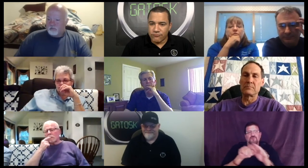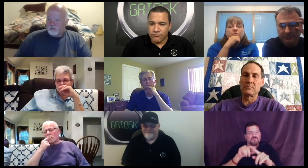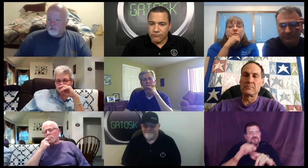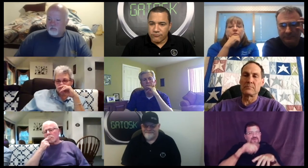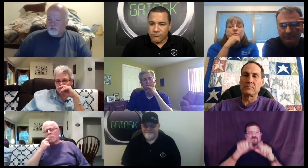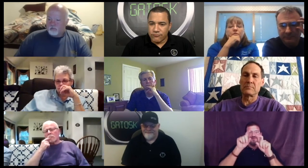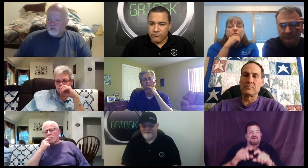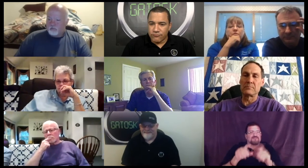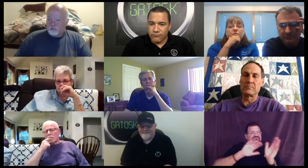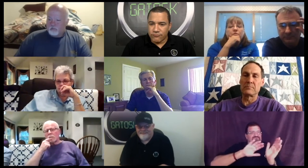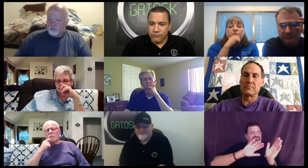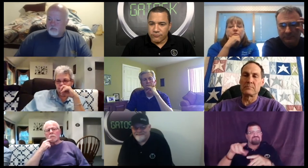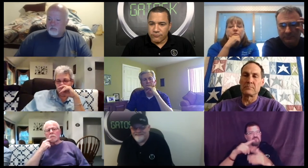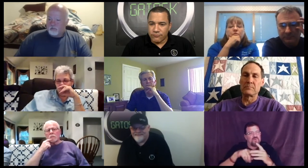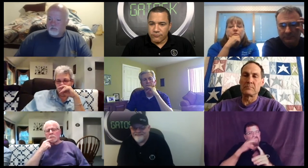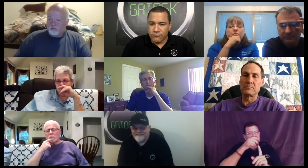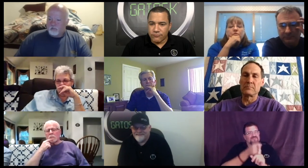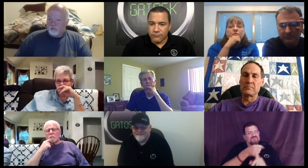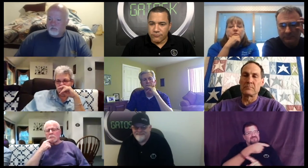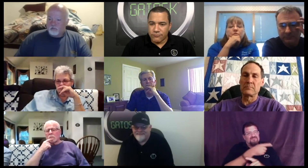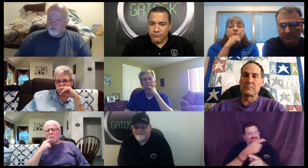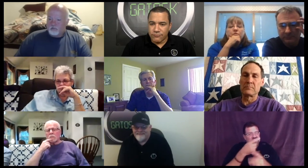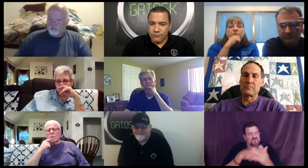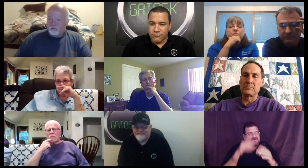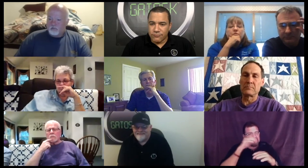person decided not to take the test,